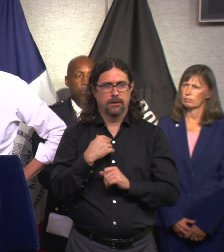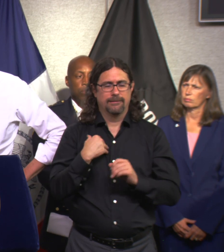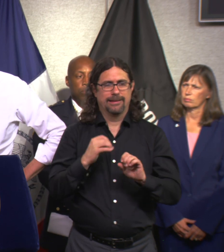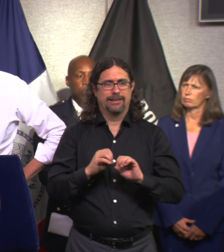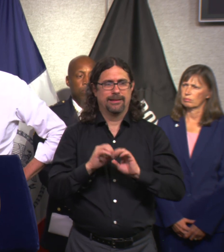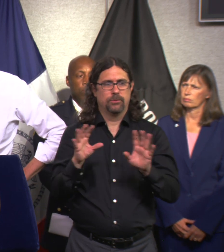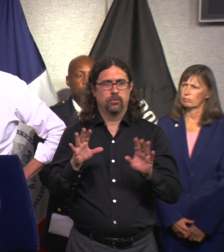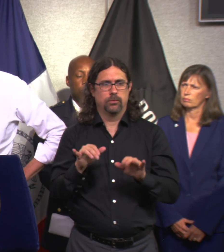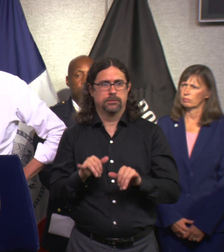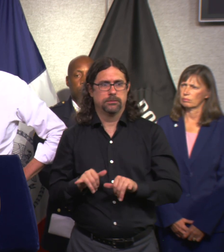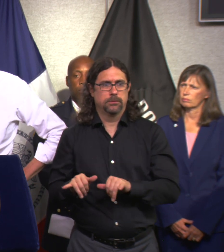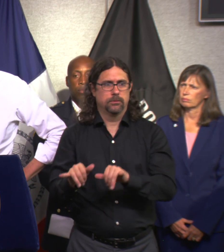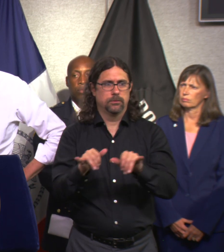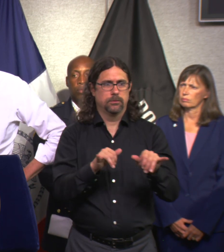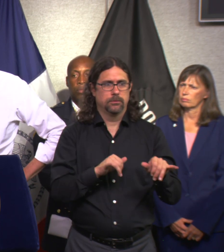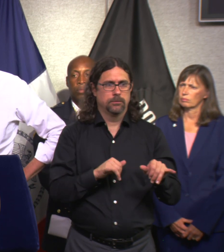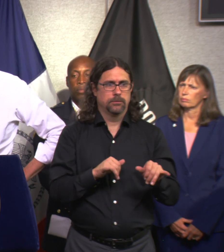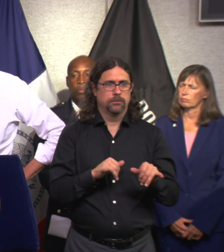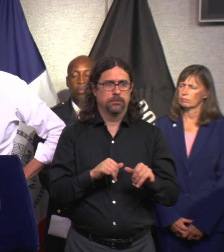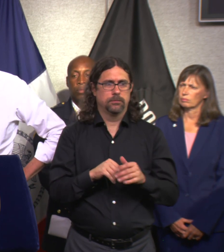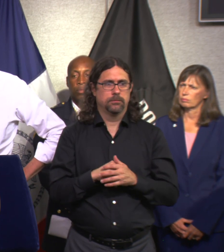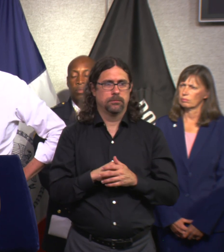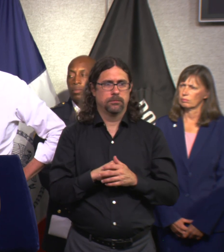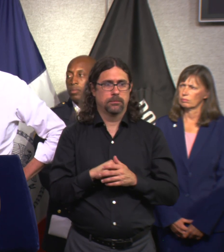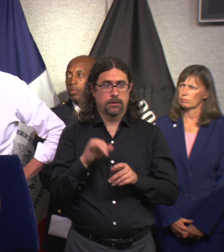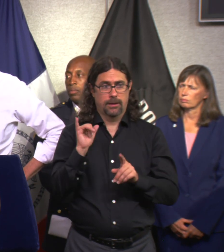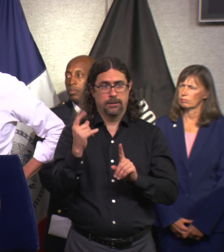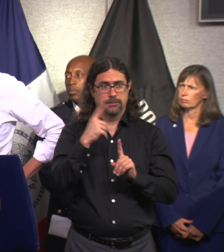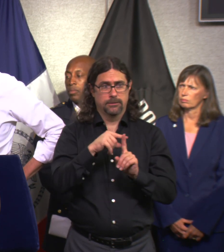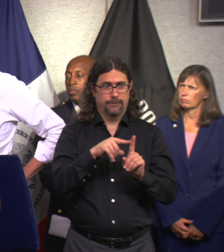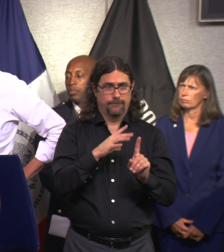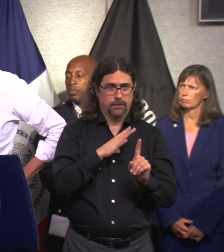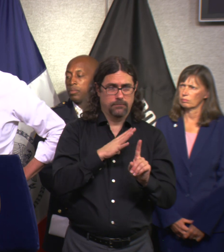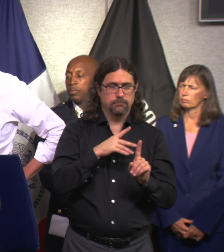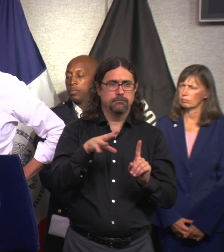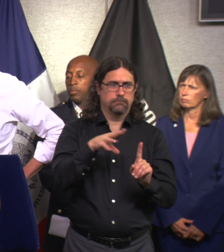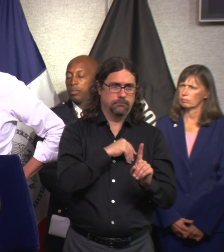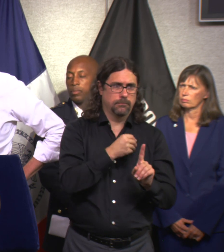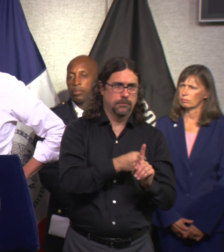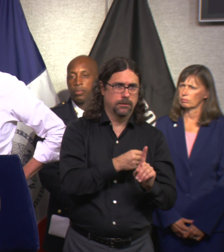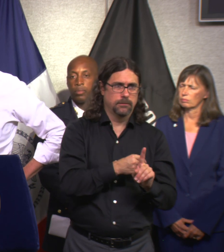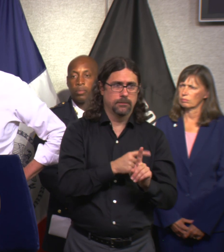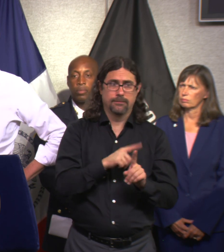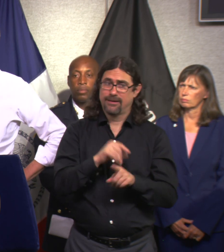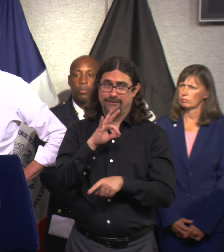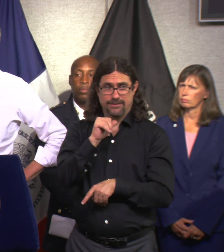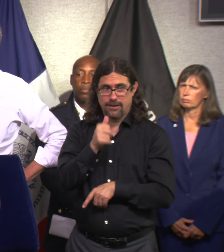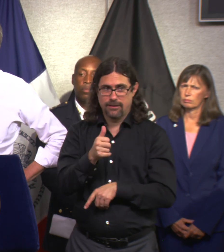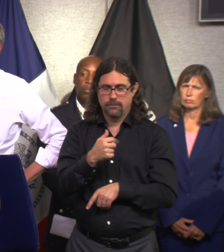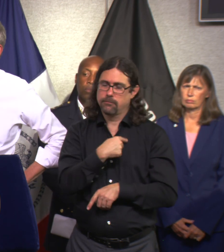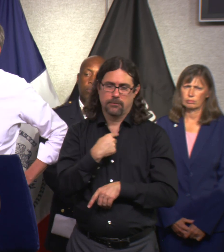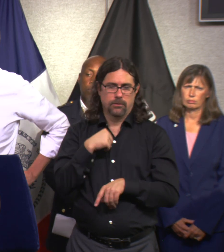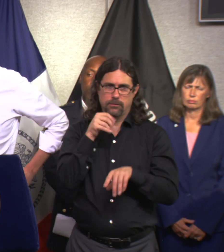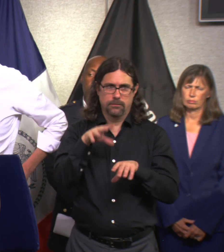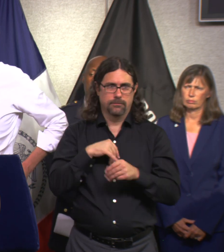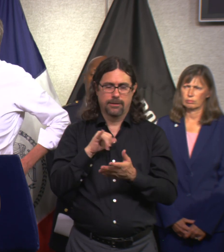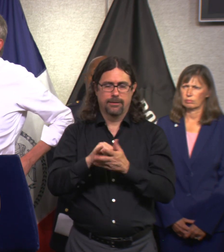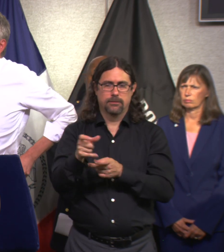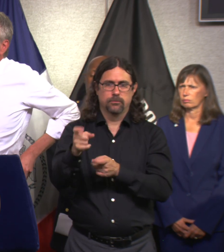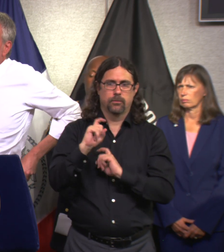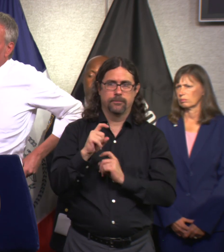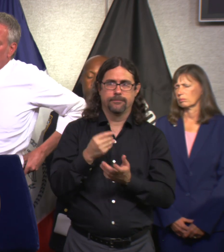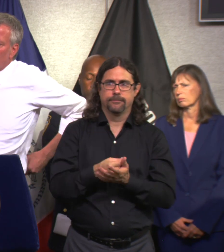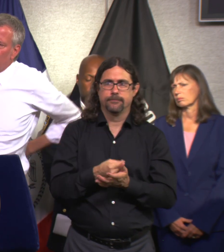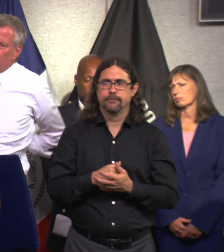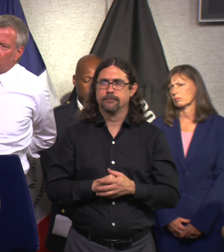not. That's how we treat it. We accept a donation. If you are, we don't accept a donation. It's as simple as that. That's the standard we're holding. Yeah. 2 questions,